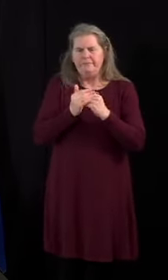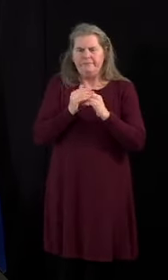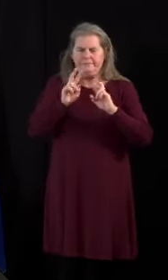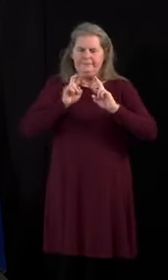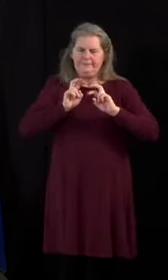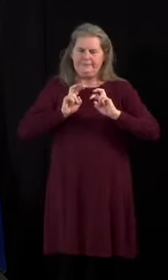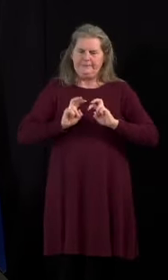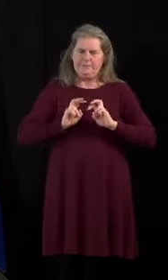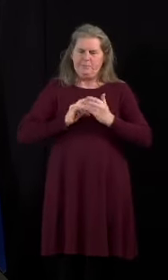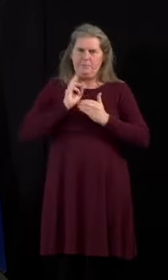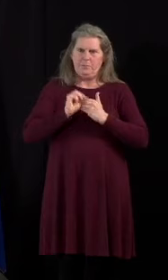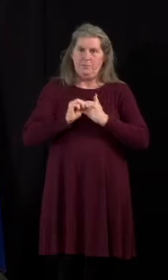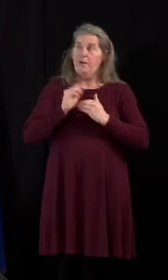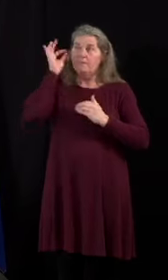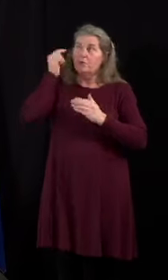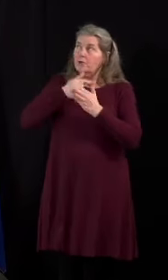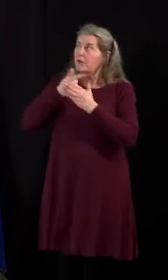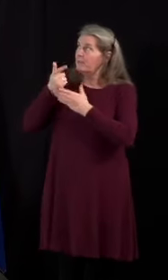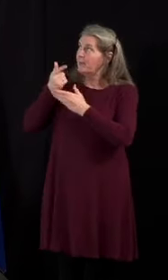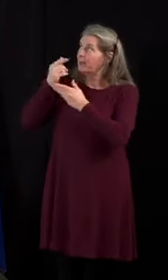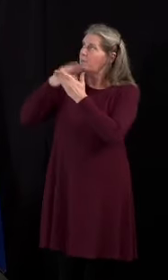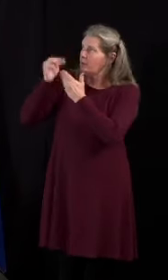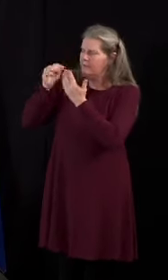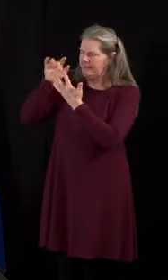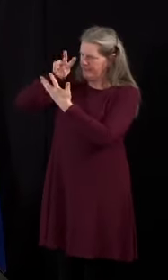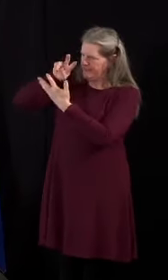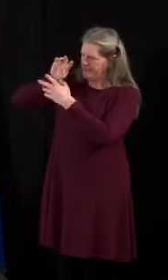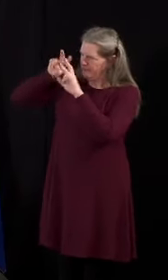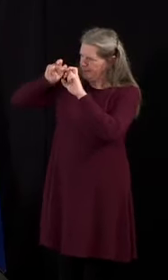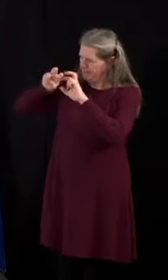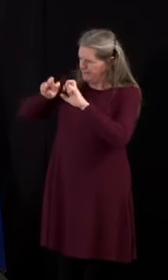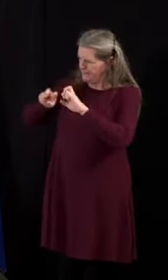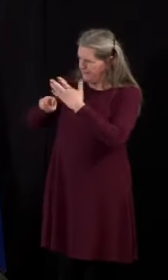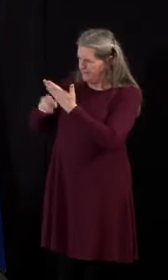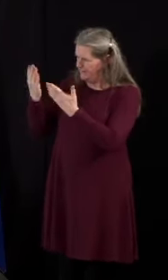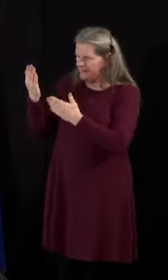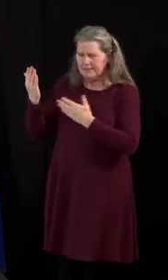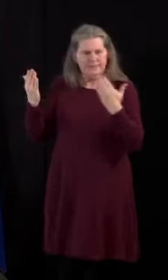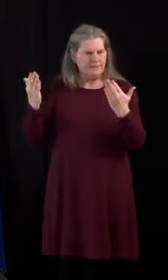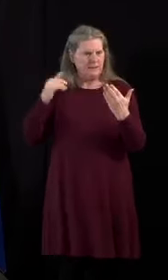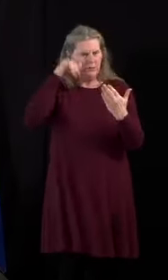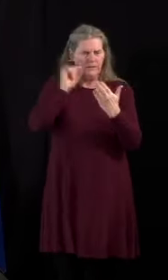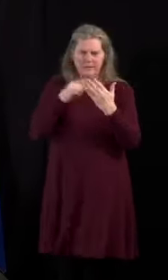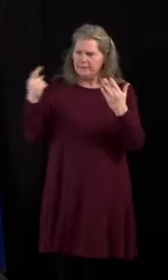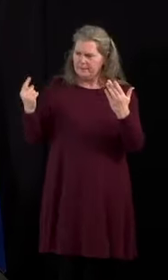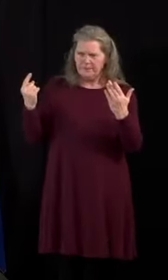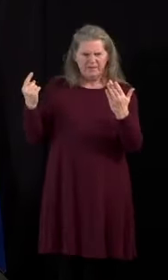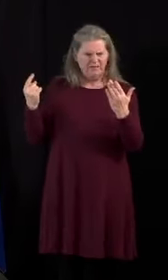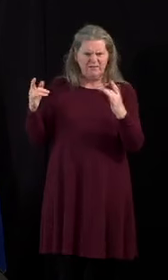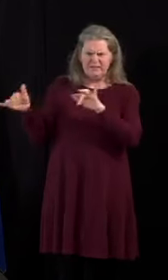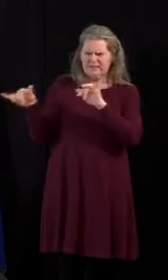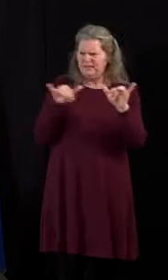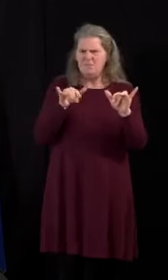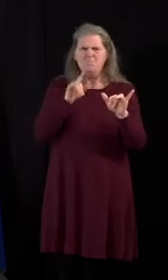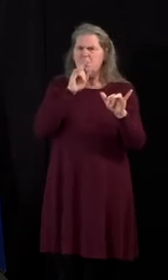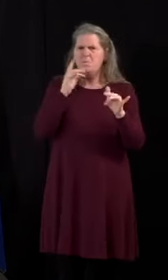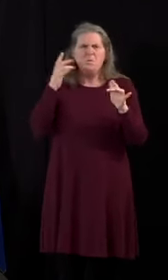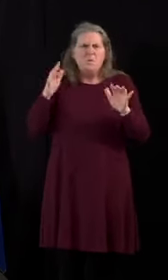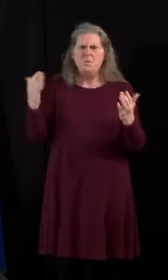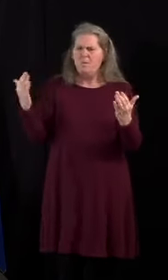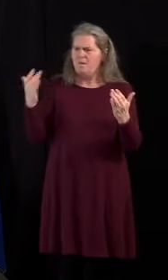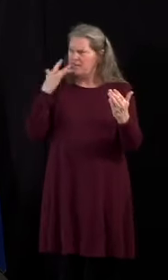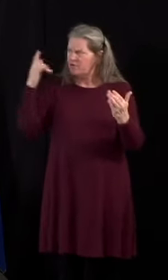analyze the programs that are coming from the federal government, and ensure that we don't, first of all, start to duplicate efforts,